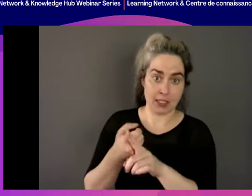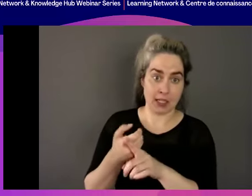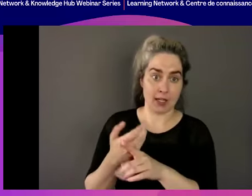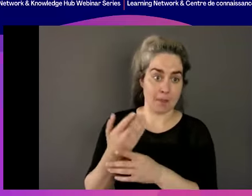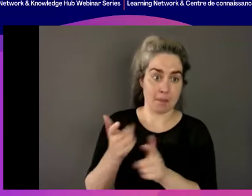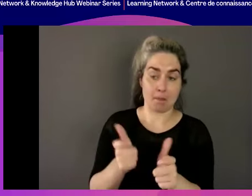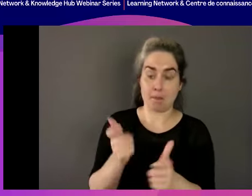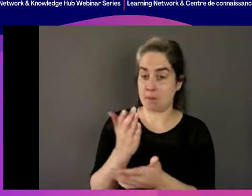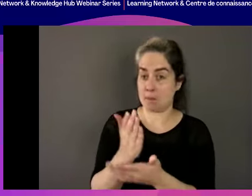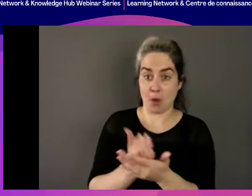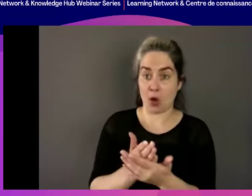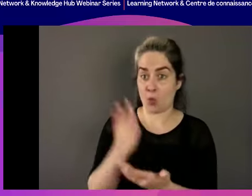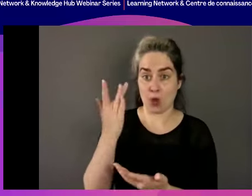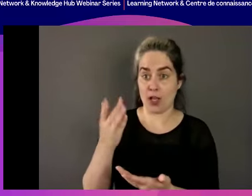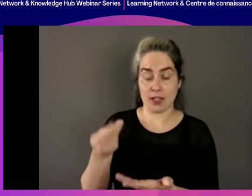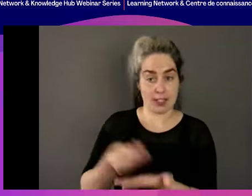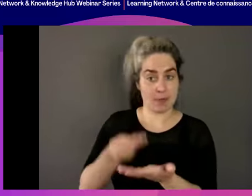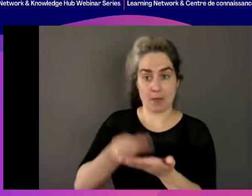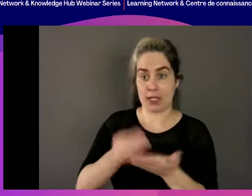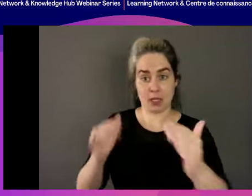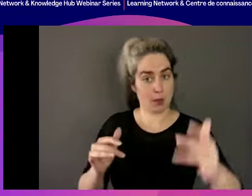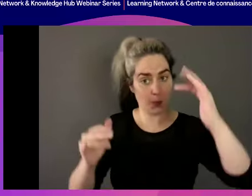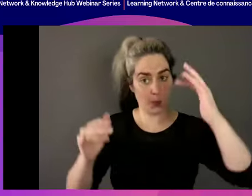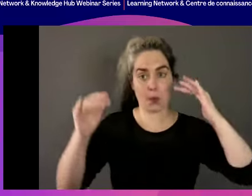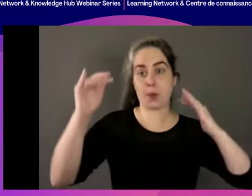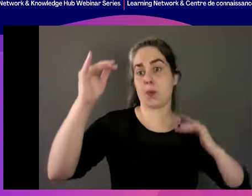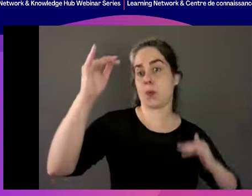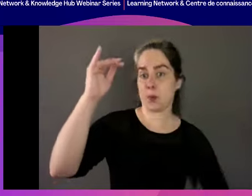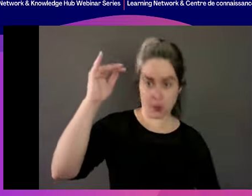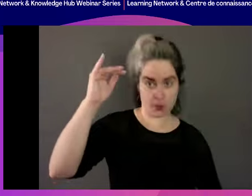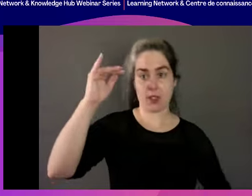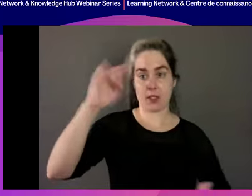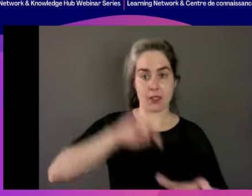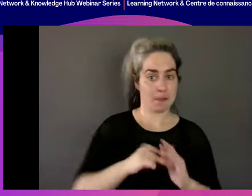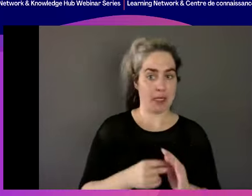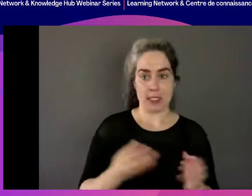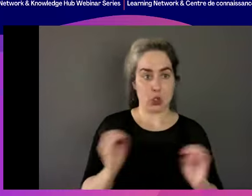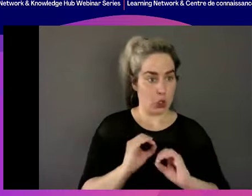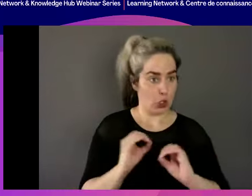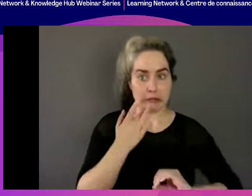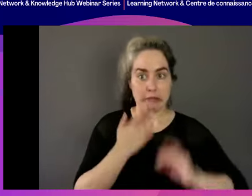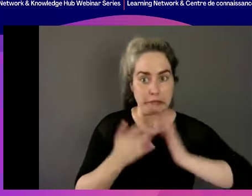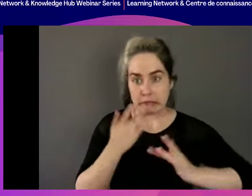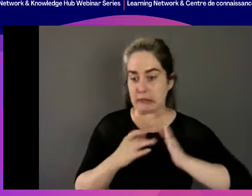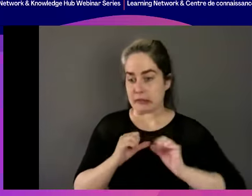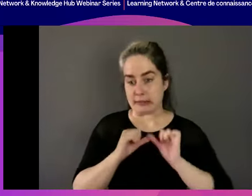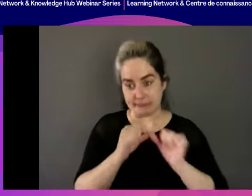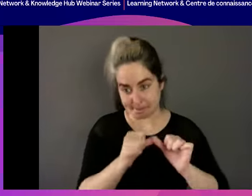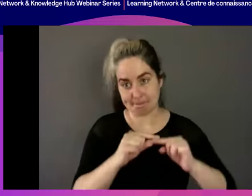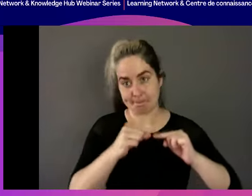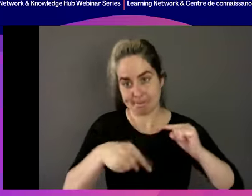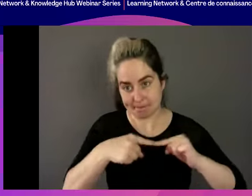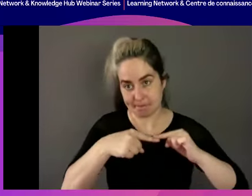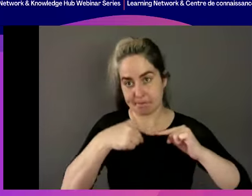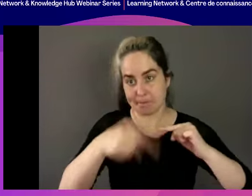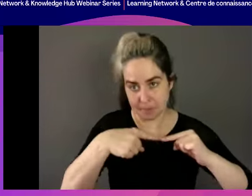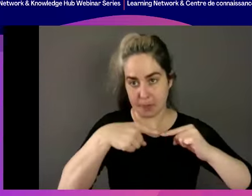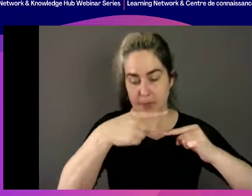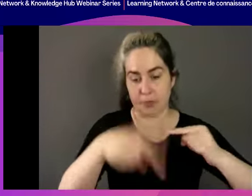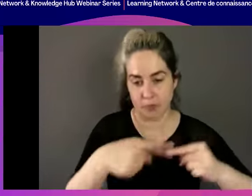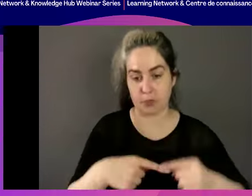that are just perpetuating these cycles. So hopefully that, I think